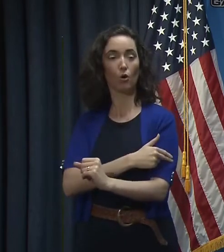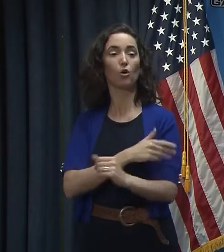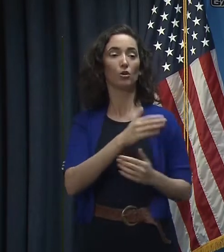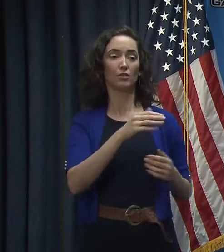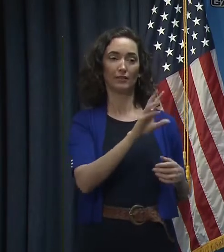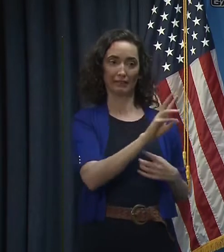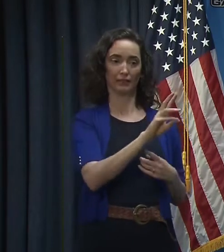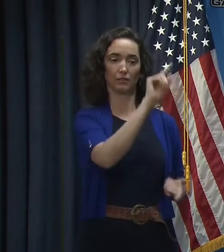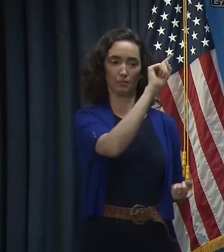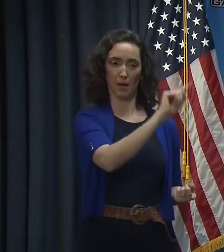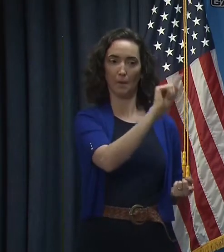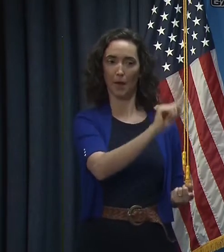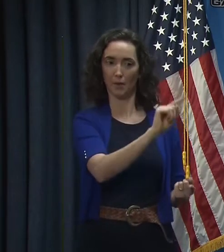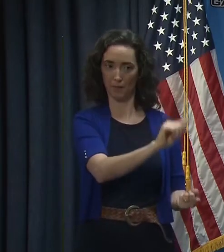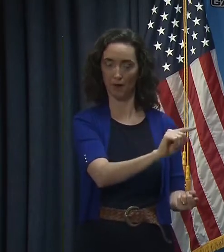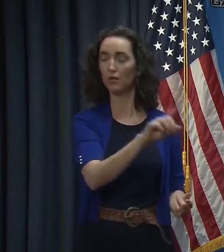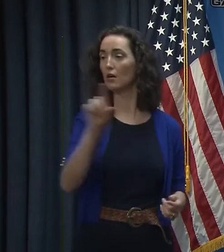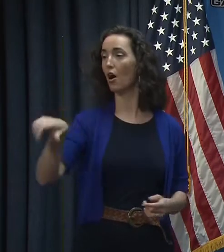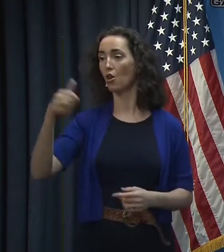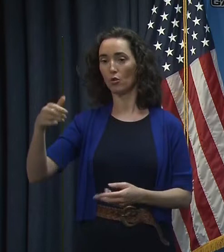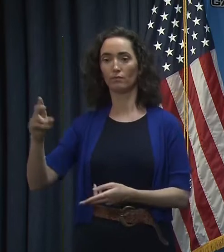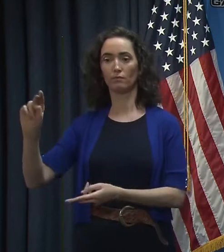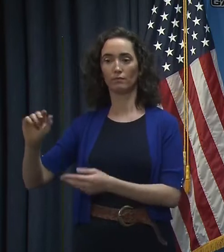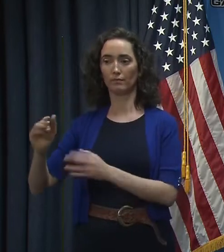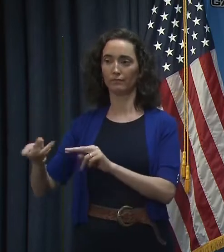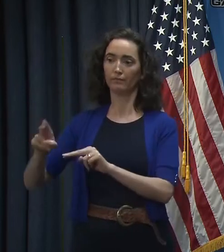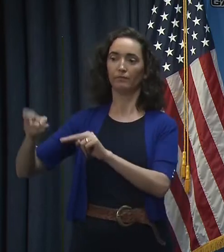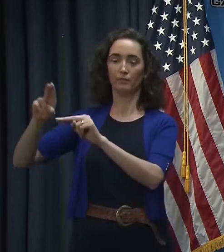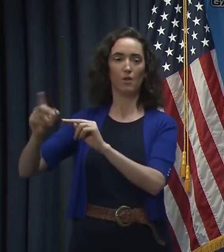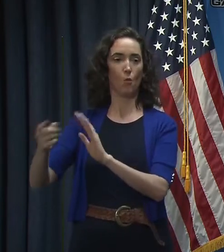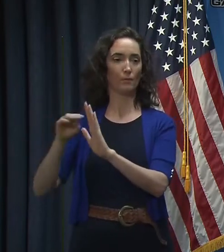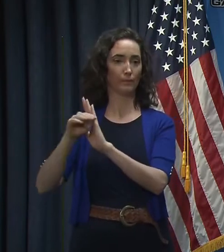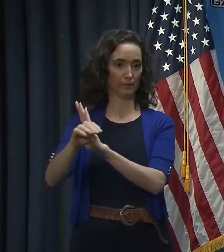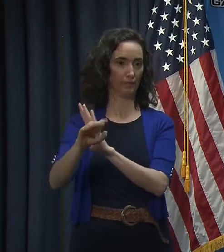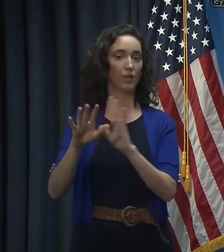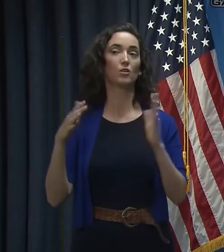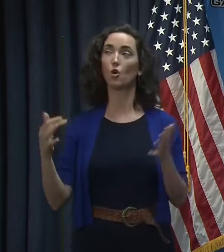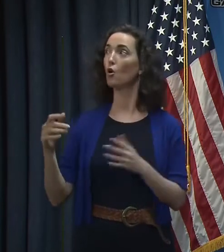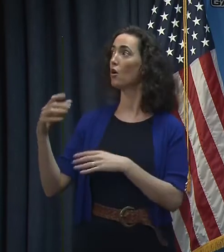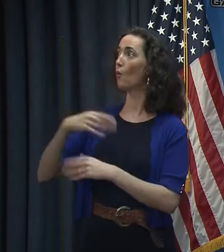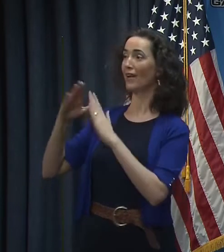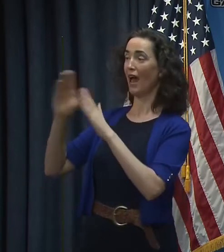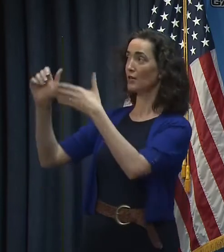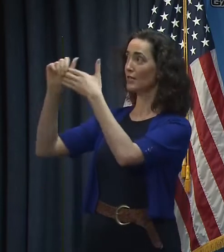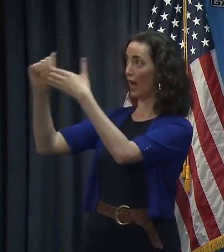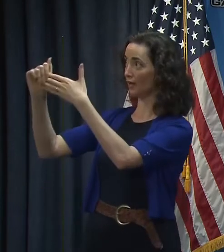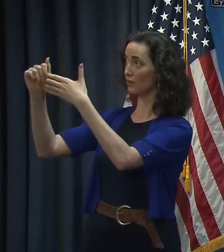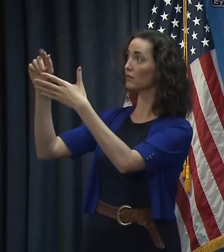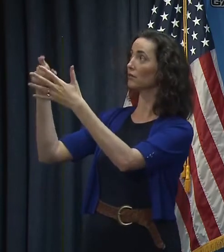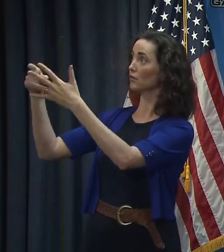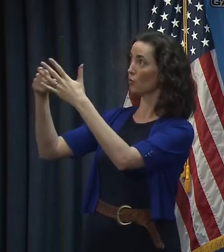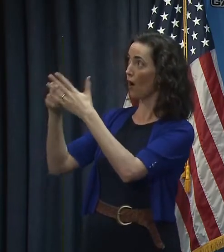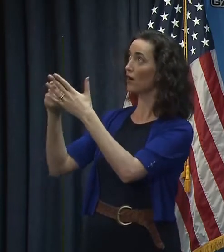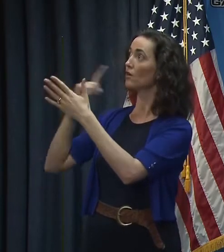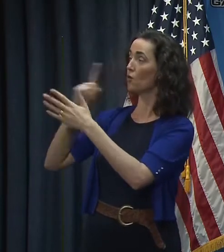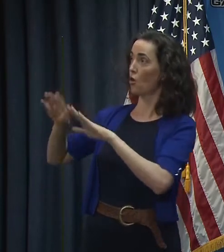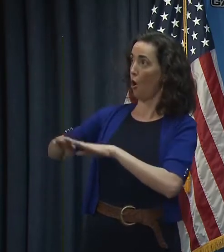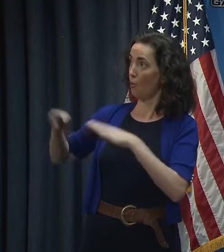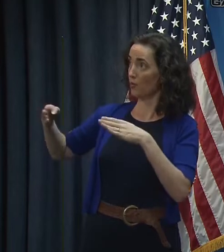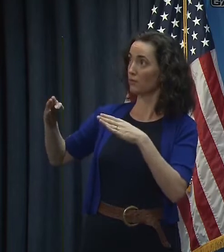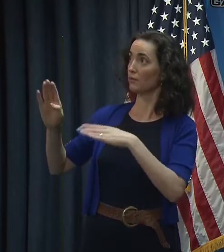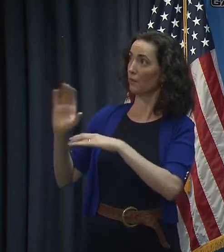the state doesn't meet the criteria for moving to phase 1 under the guidelines. In addition, Louisiana's